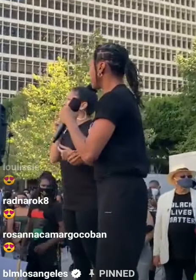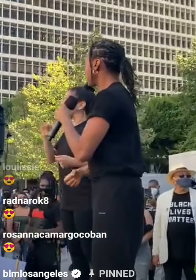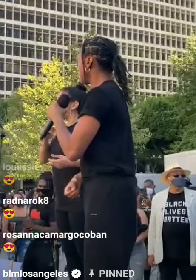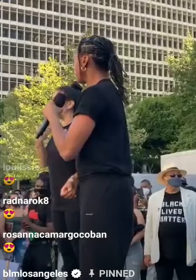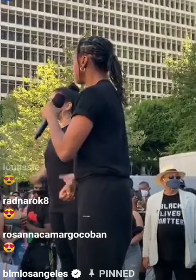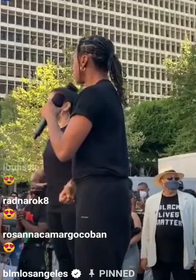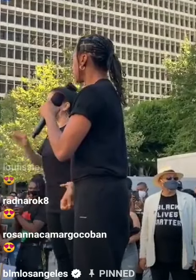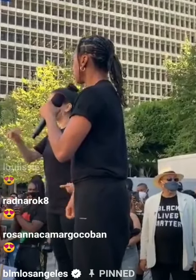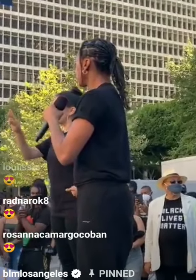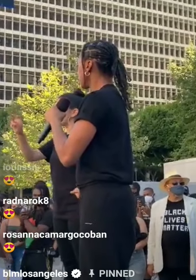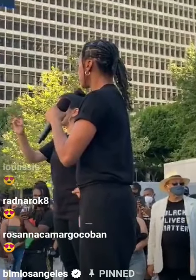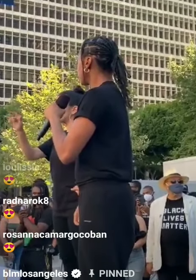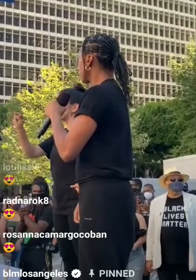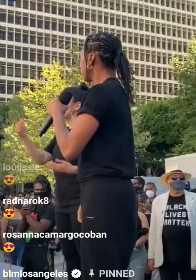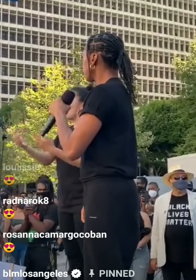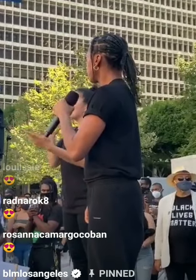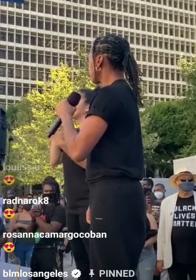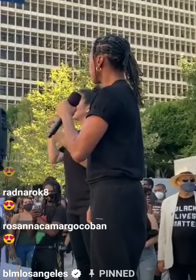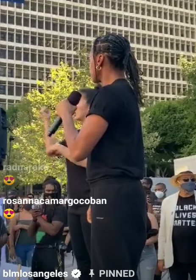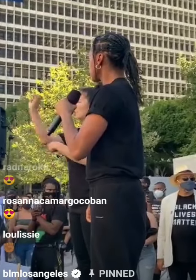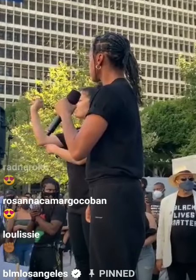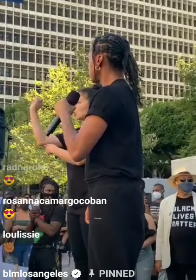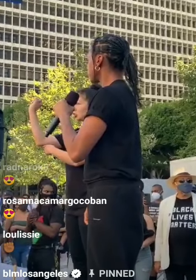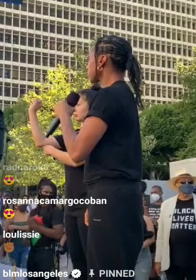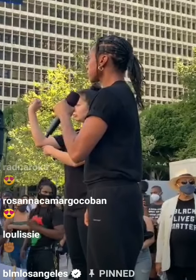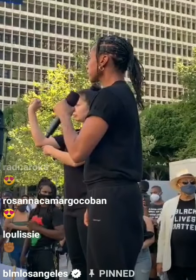most of us were told that we were not enough.